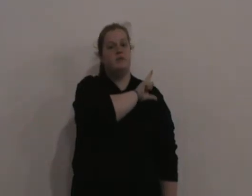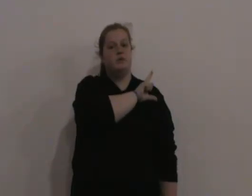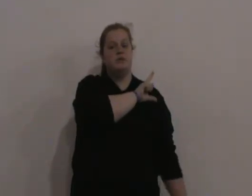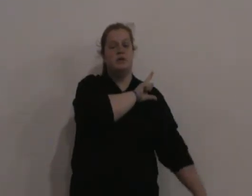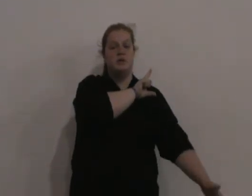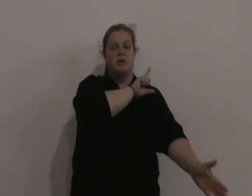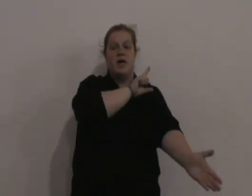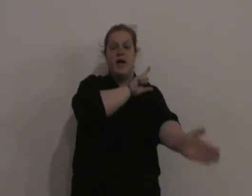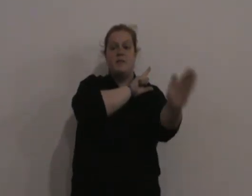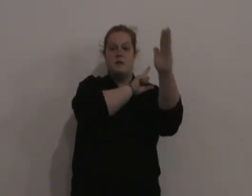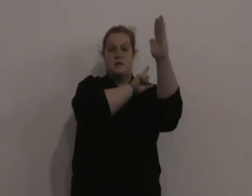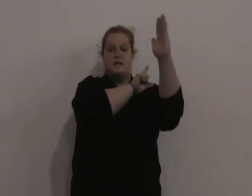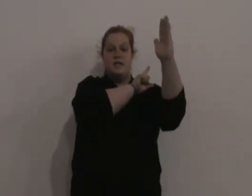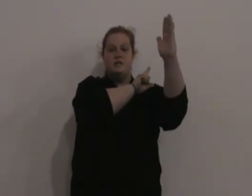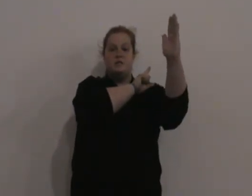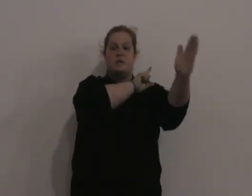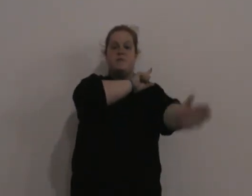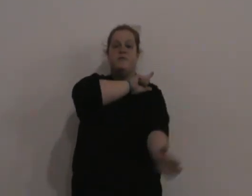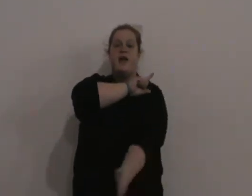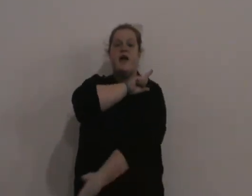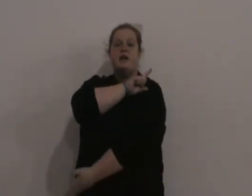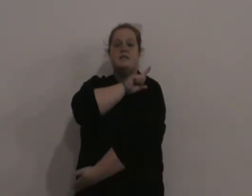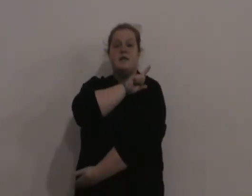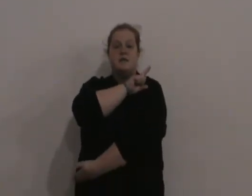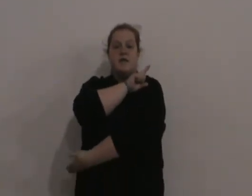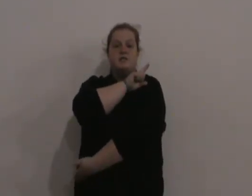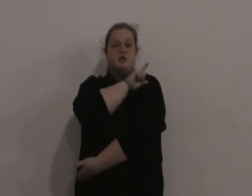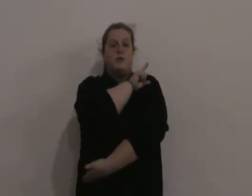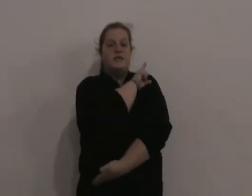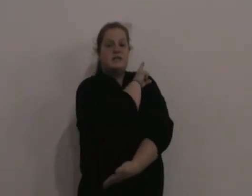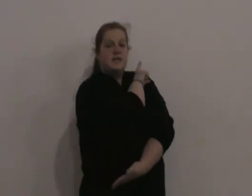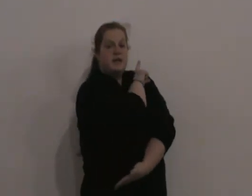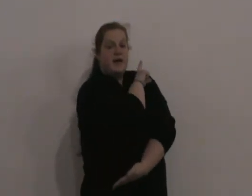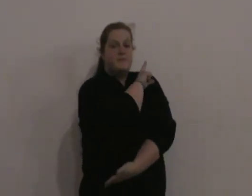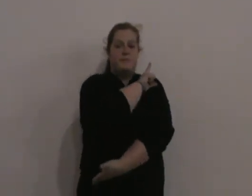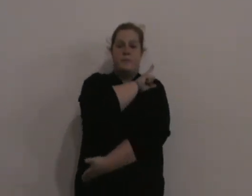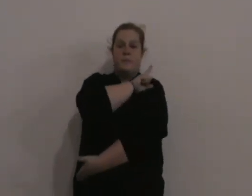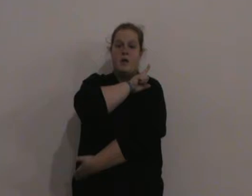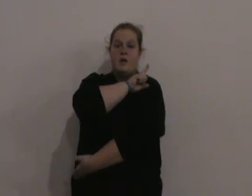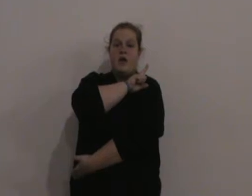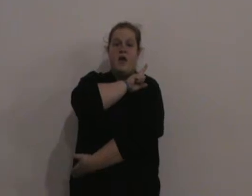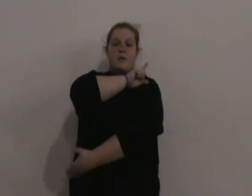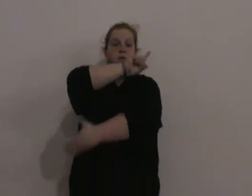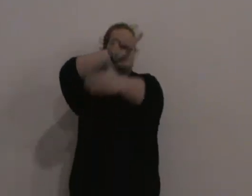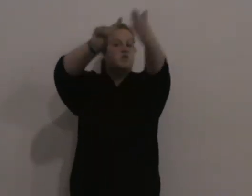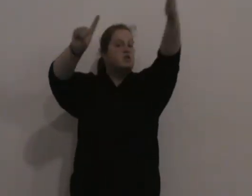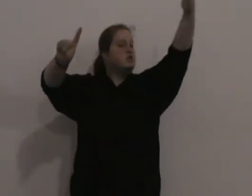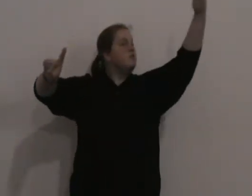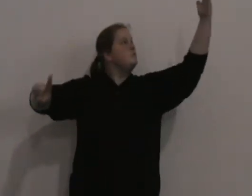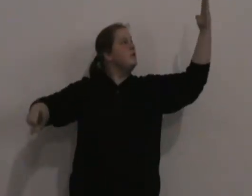shoulder. And then this hand's just going to be flat and it's going to be against your waist like that. And they're just going to switch